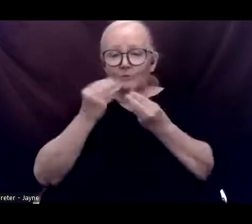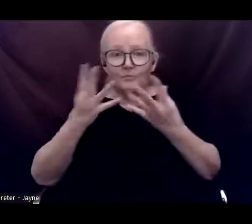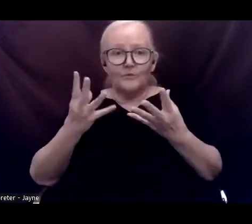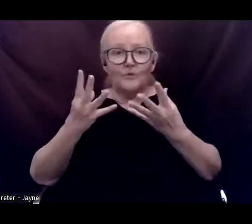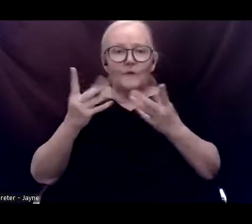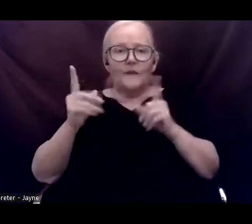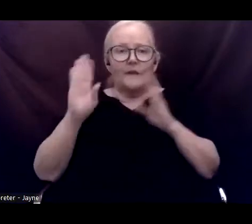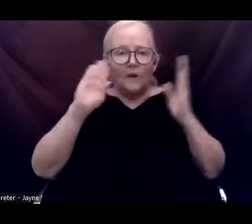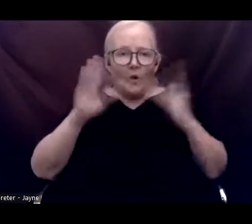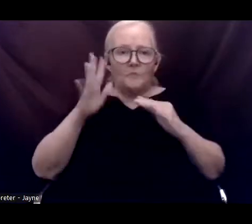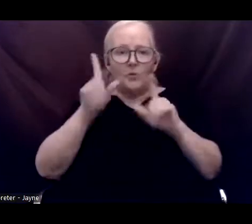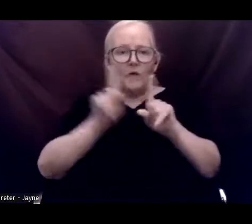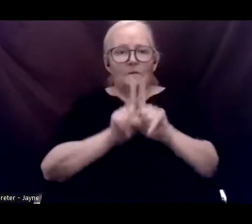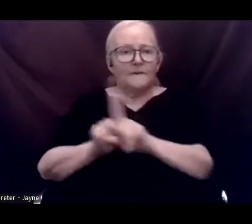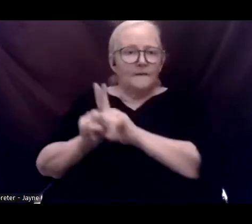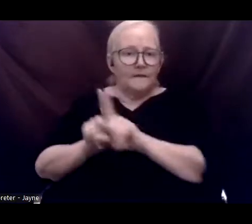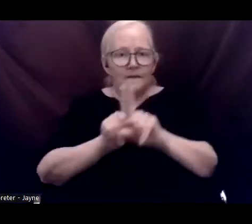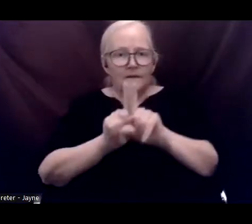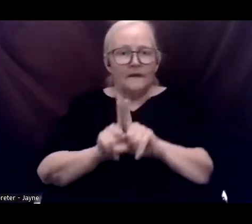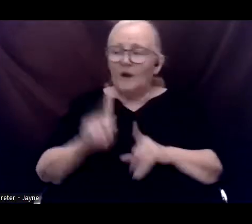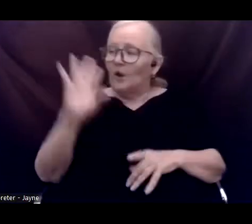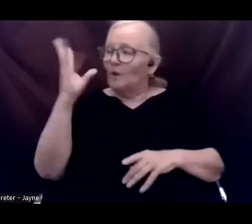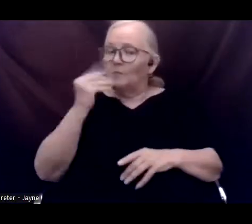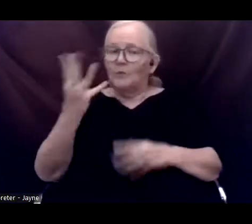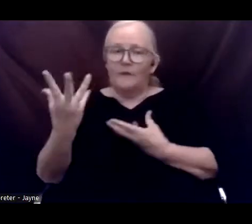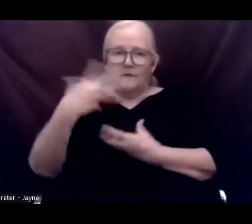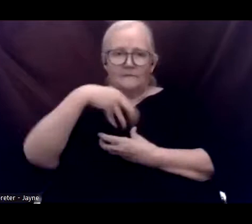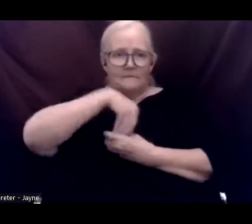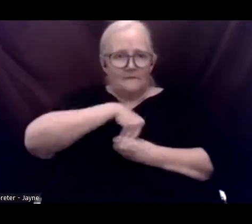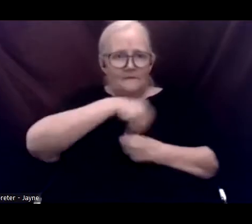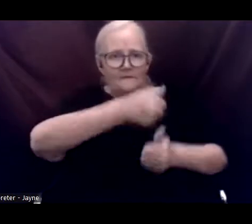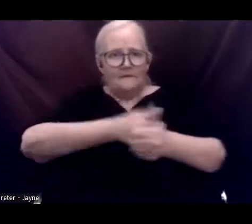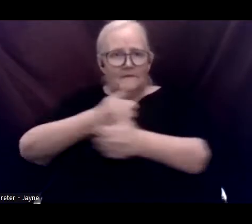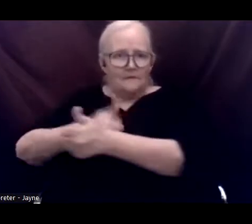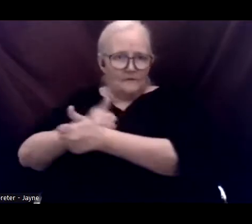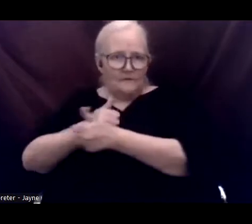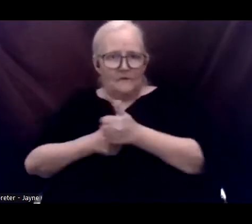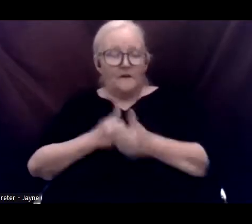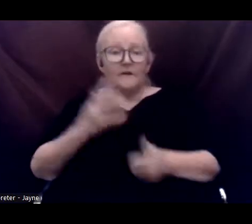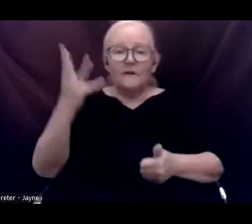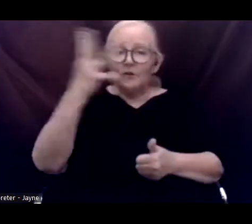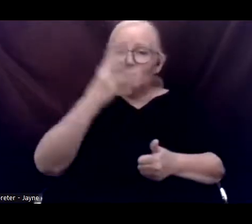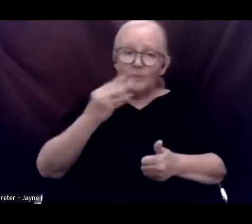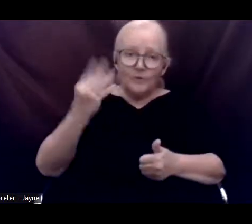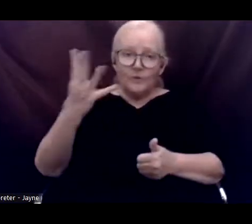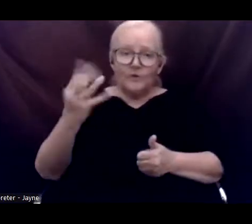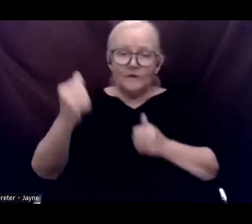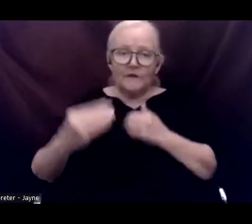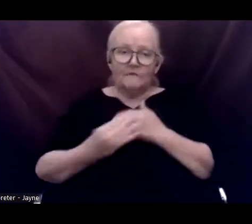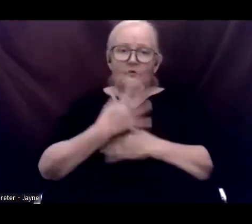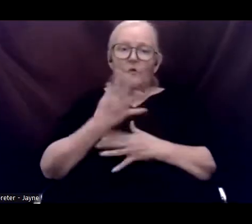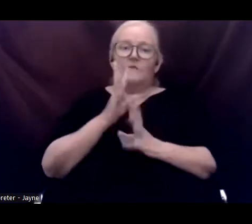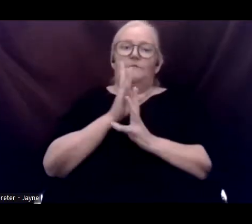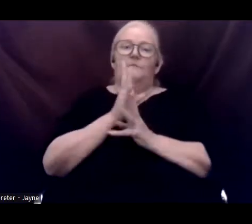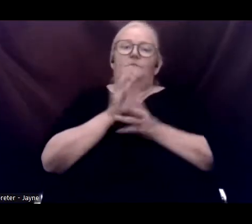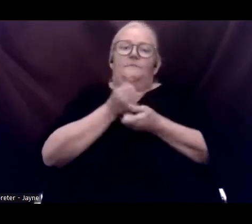beside you. May beauty dwell within you. May beauty shape your words and